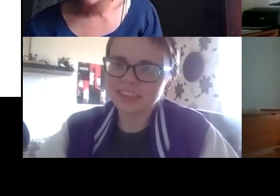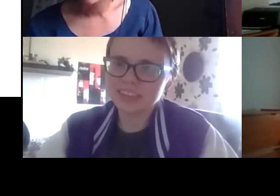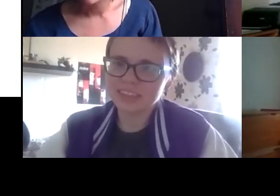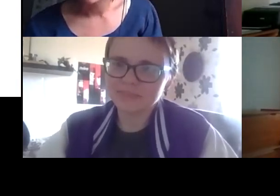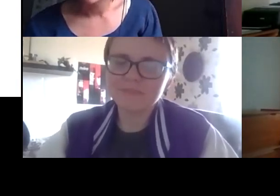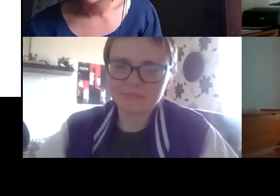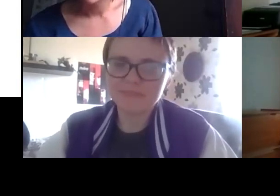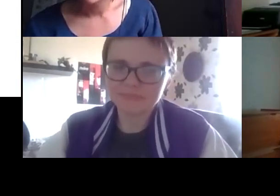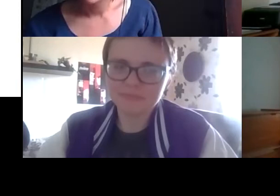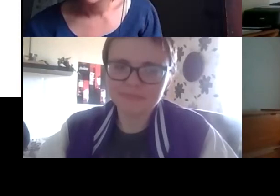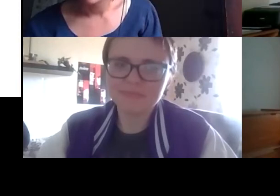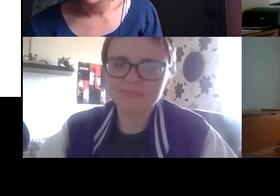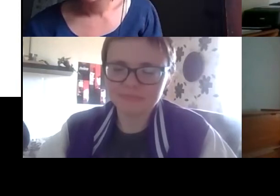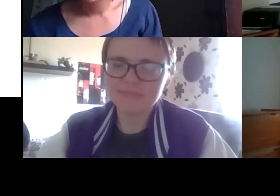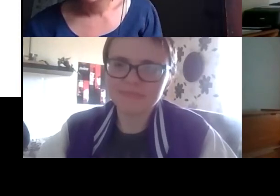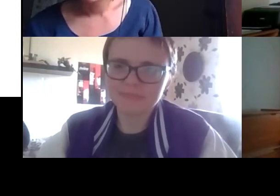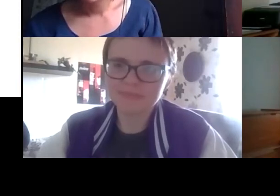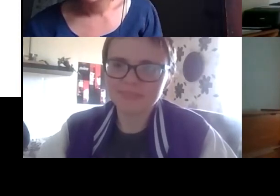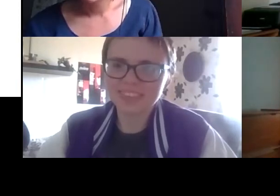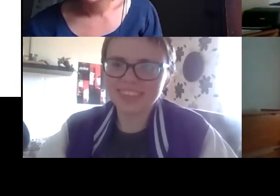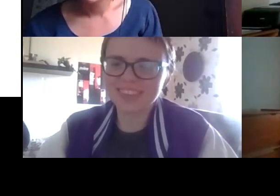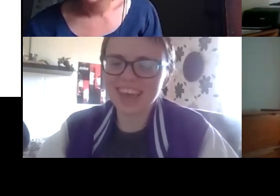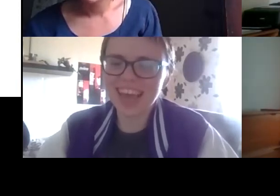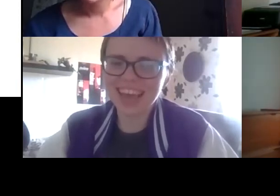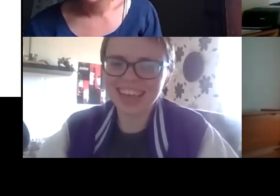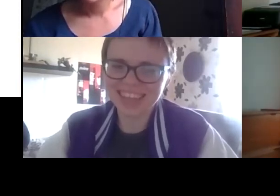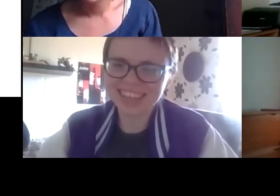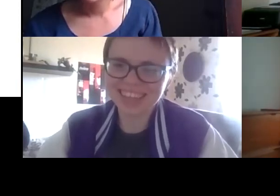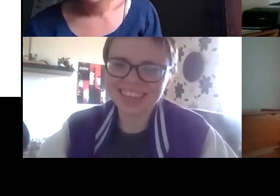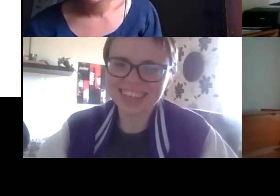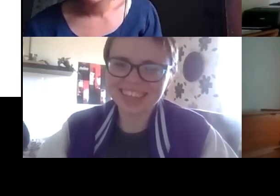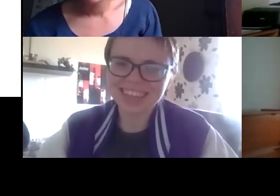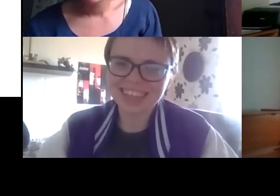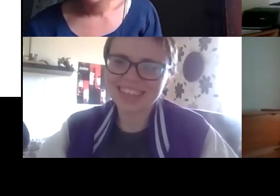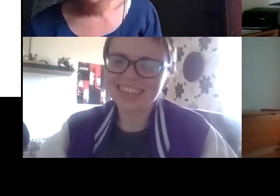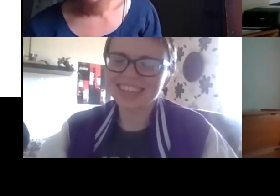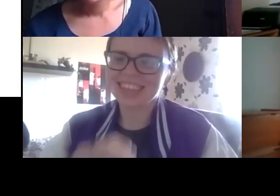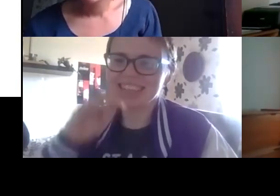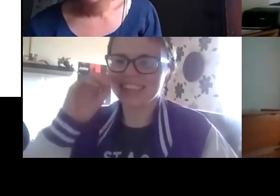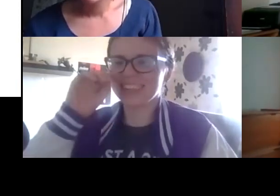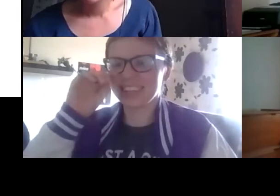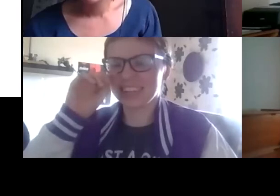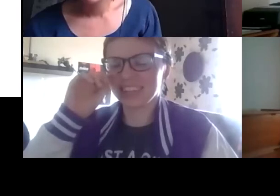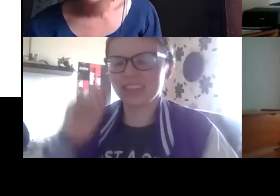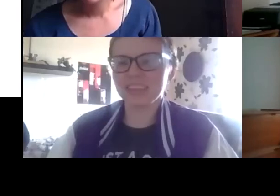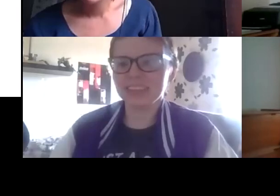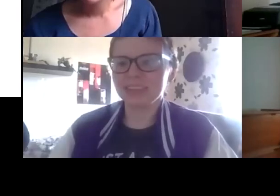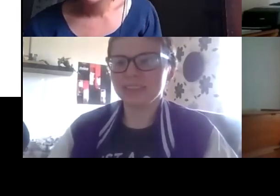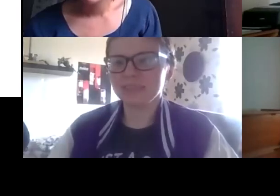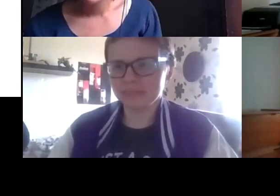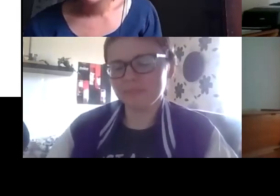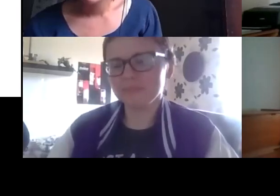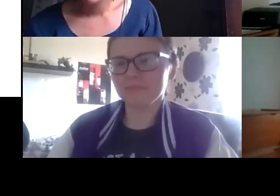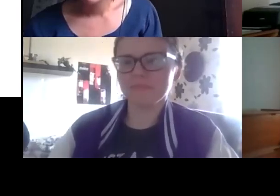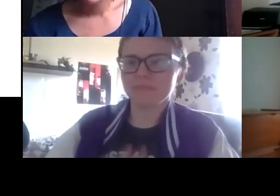Arwen. Is that right, Arwen? I'm very sorry I've been calling your name wrong for the whole time. I'm very sorry. Are you ready to give it a go?